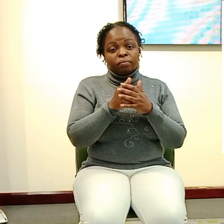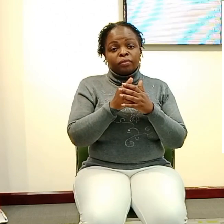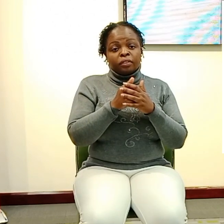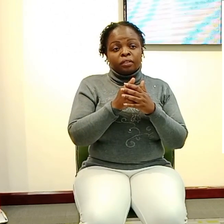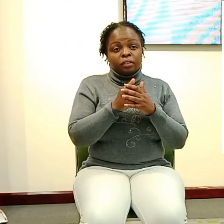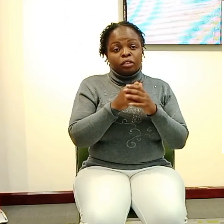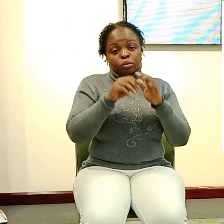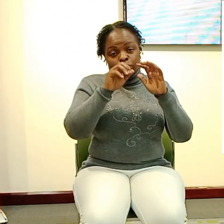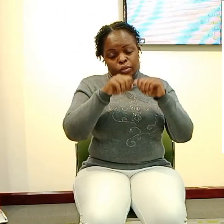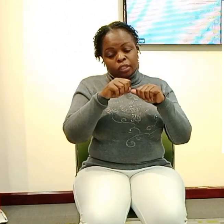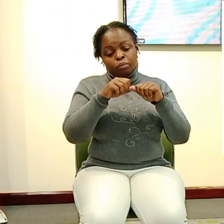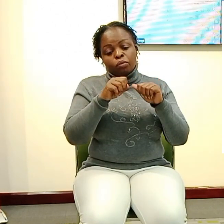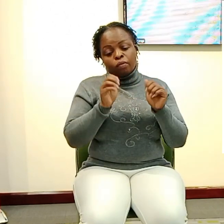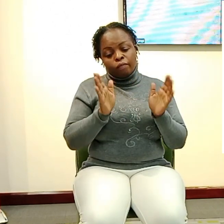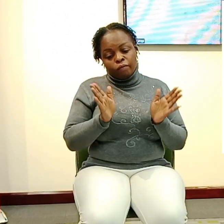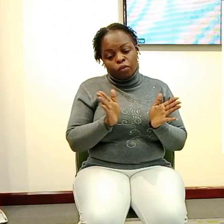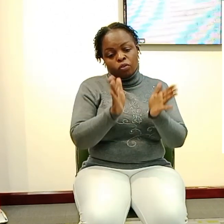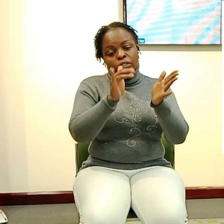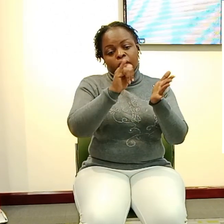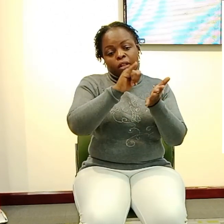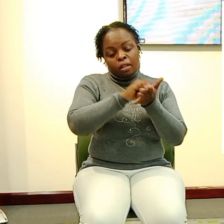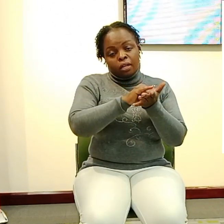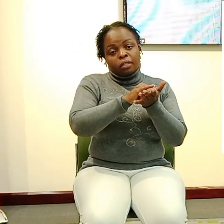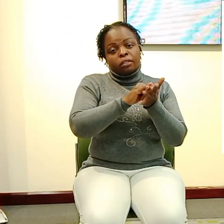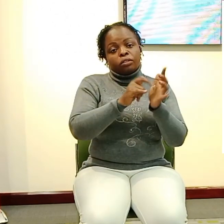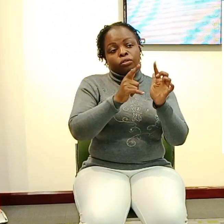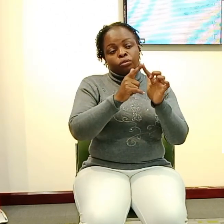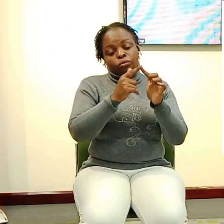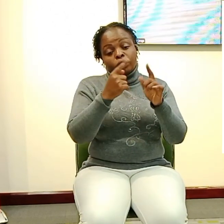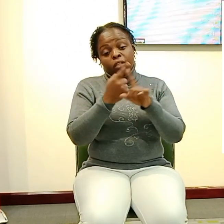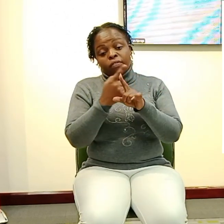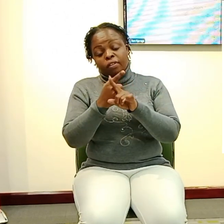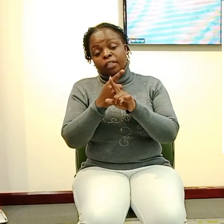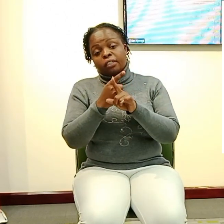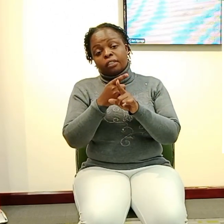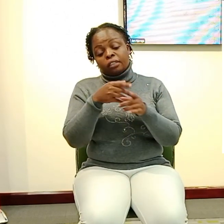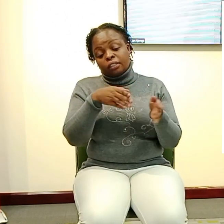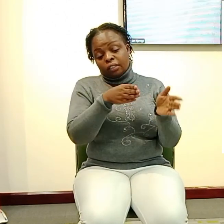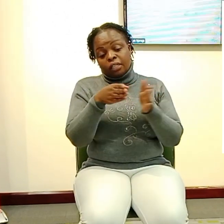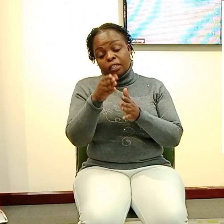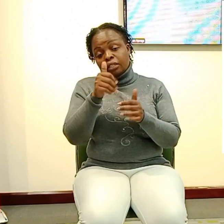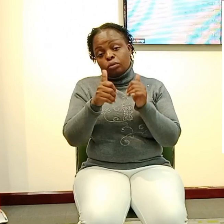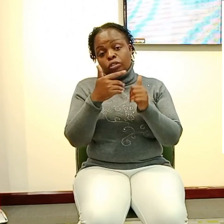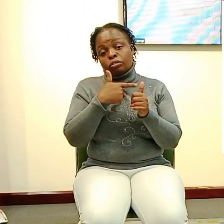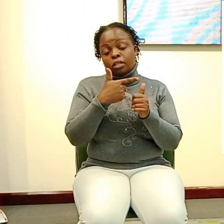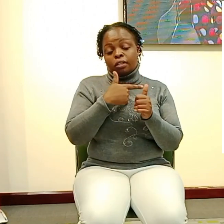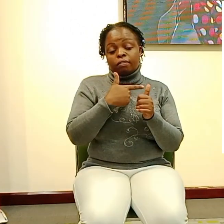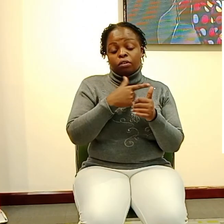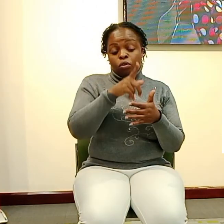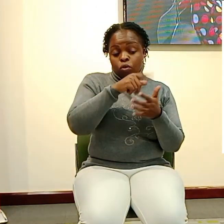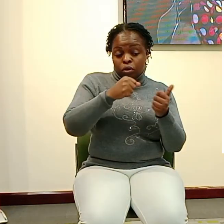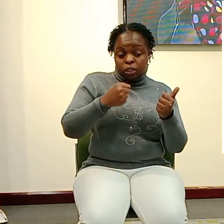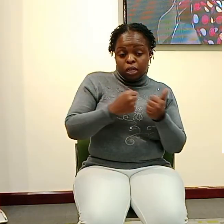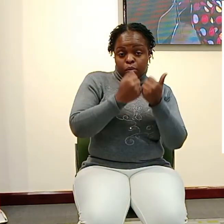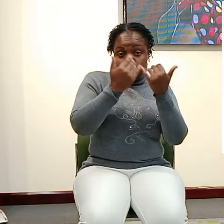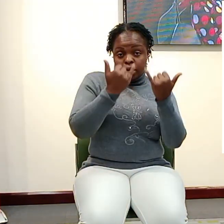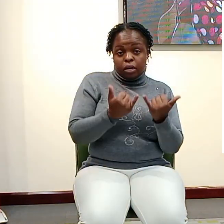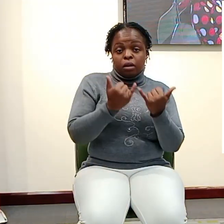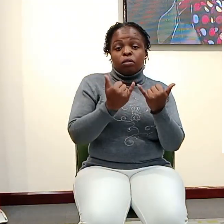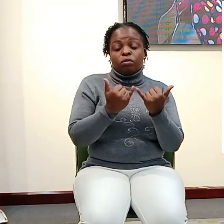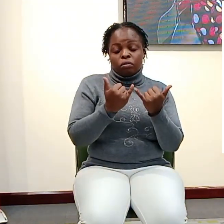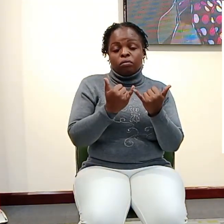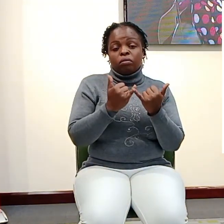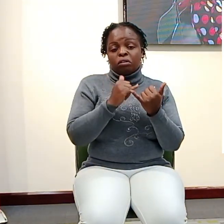have to reinforce that point through the various channels that you have. That what is happening now